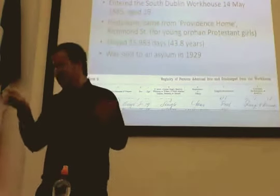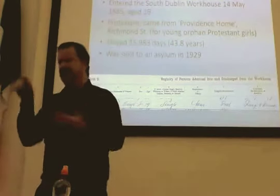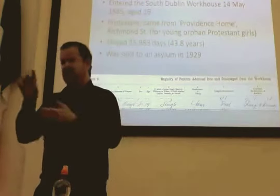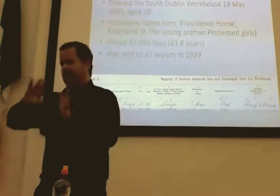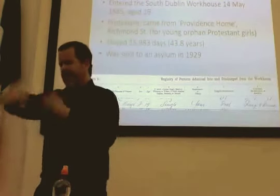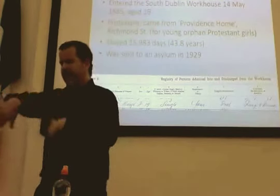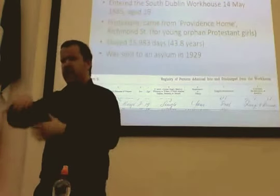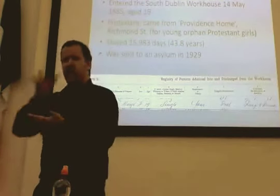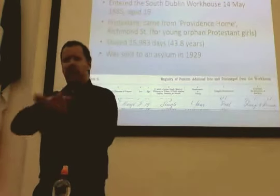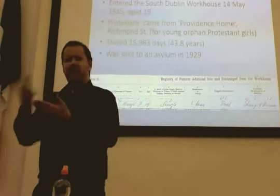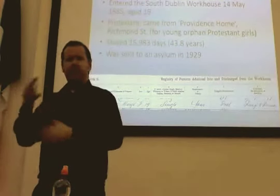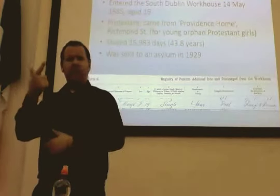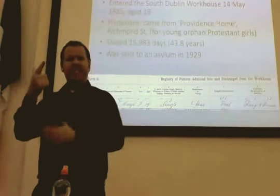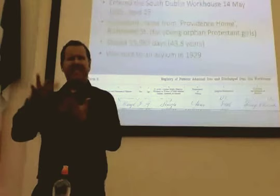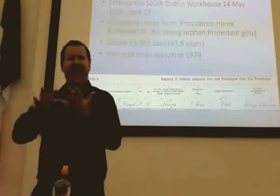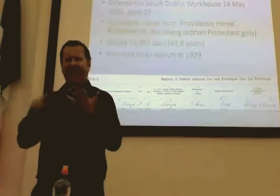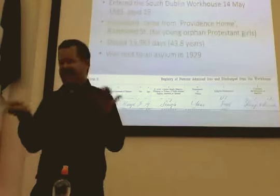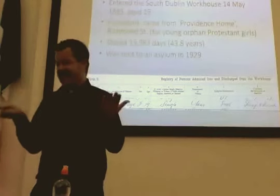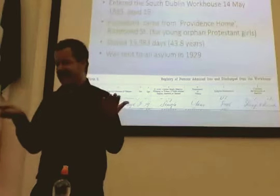And when I was looking at these documents, I could see